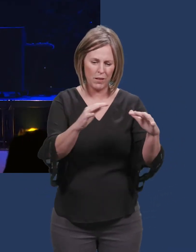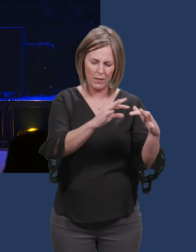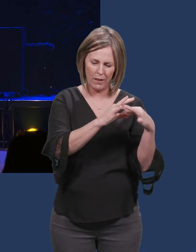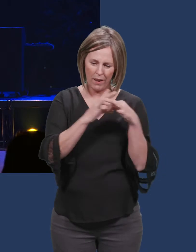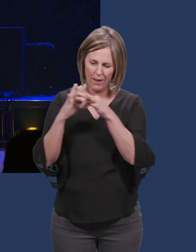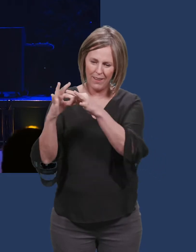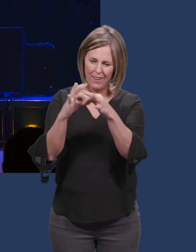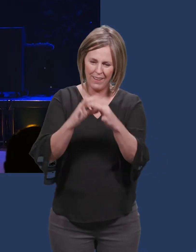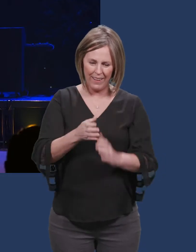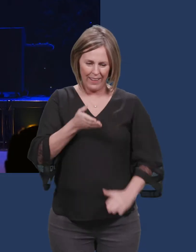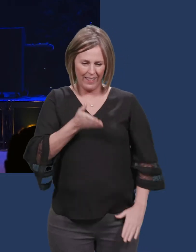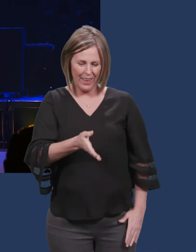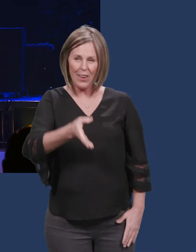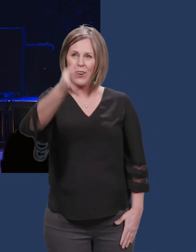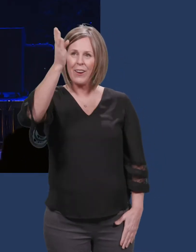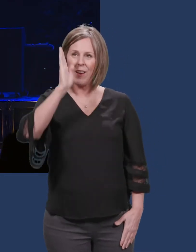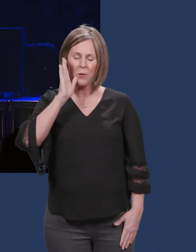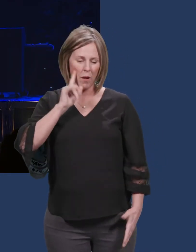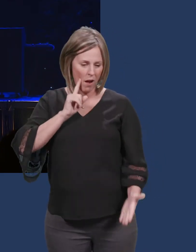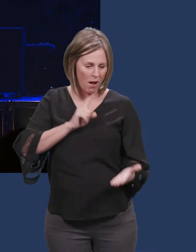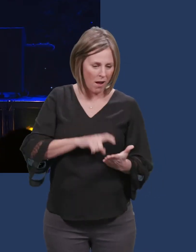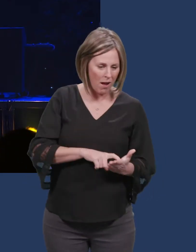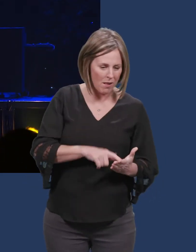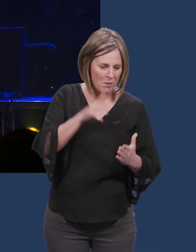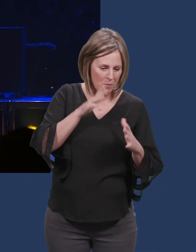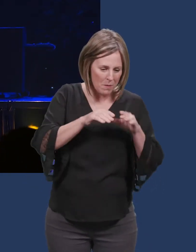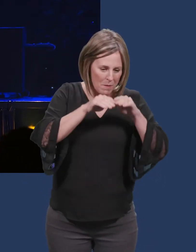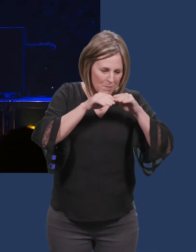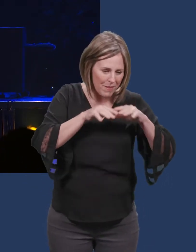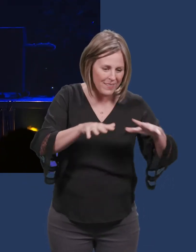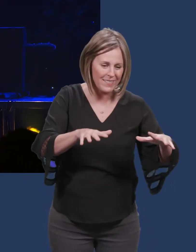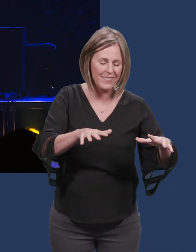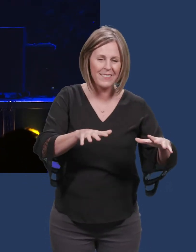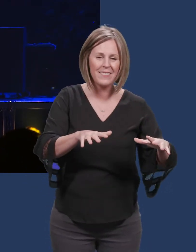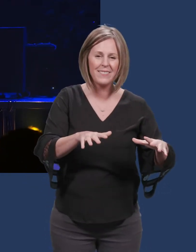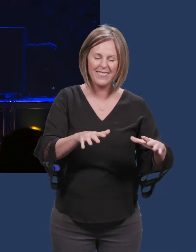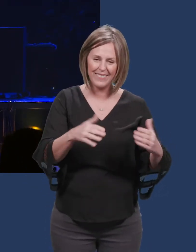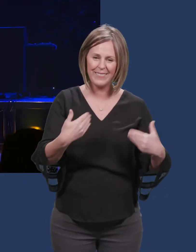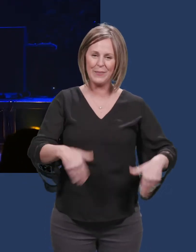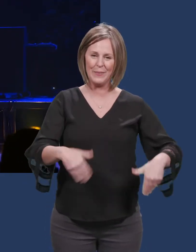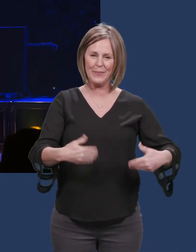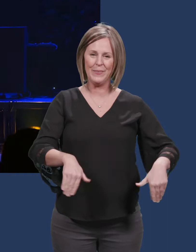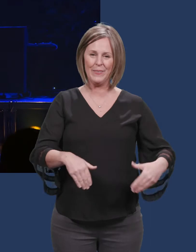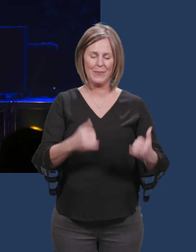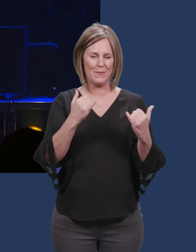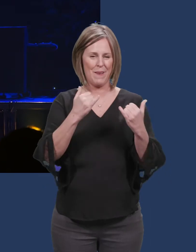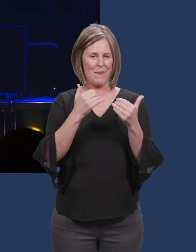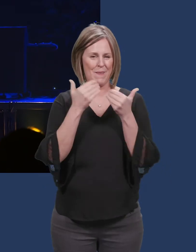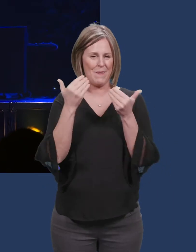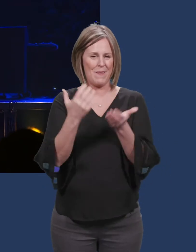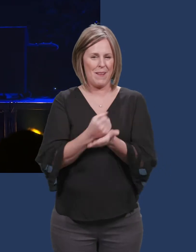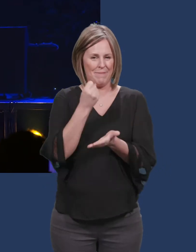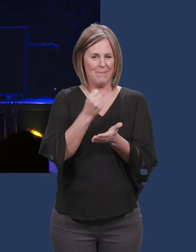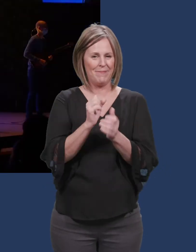Lord commands a blessing, even life forevermore." Let's worship him today.